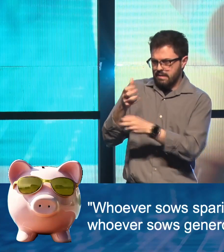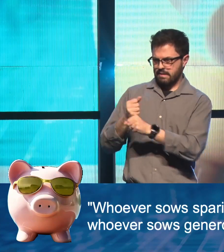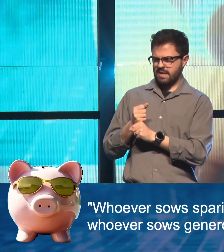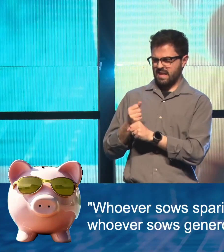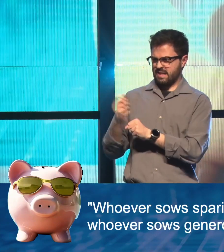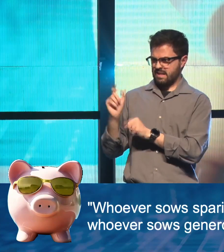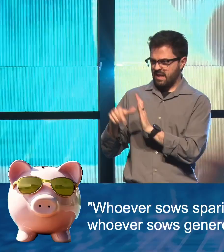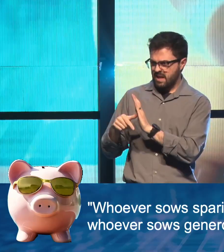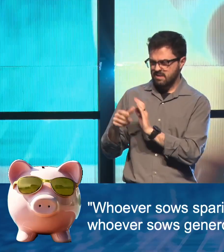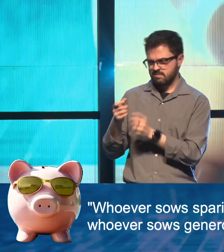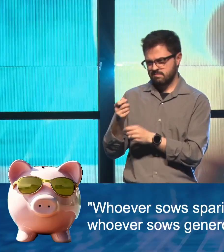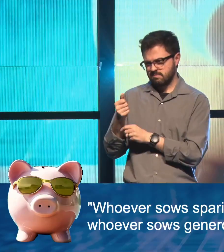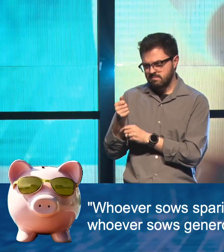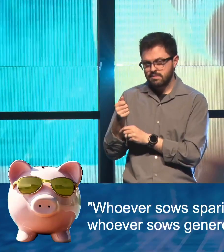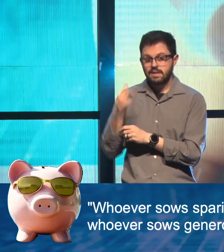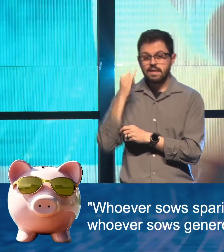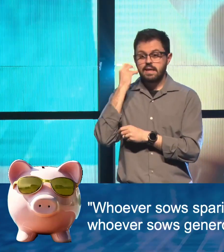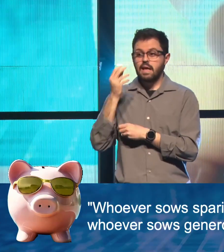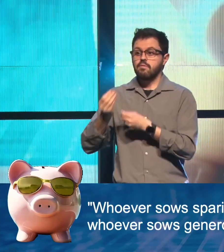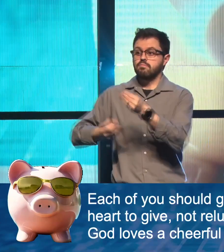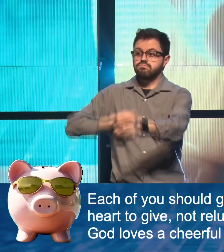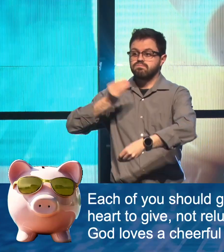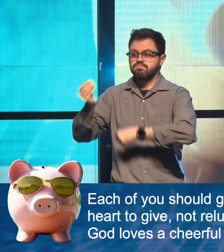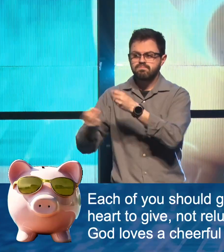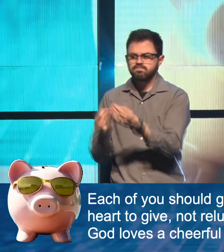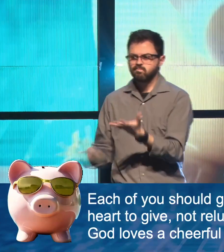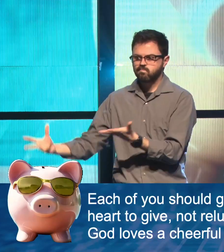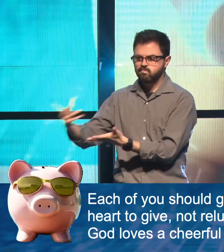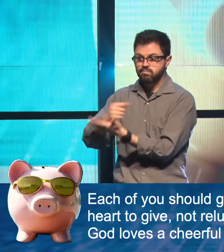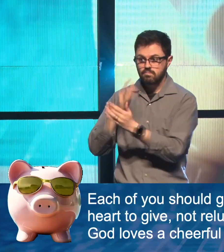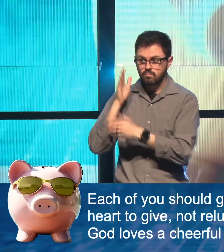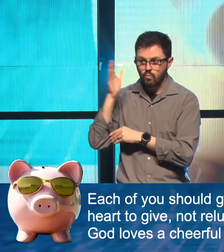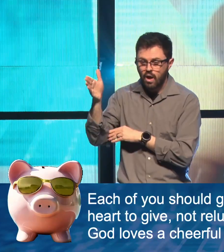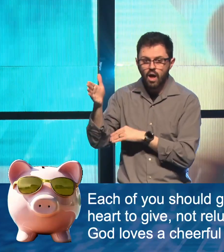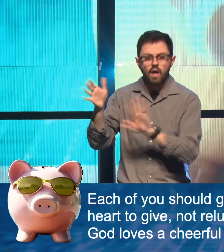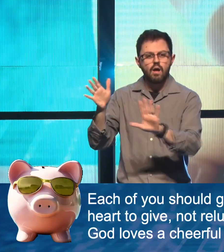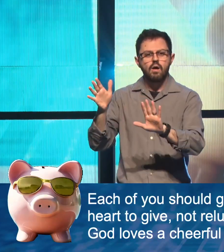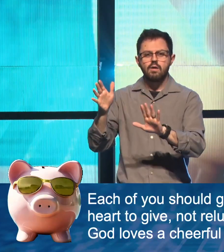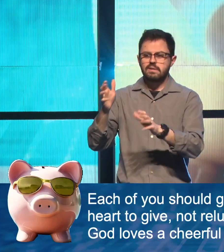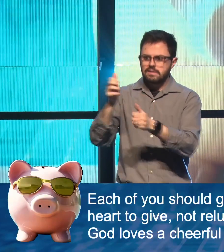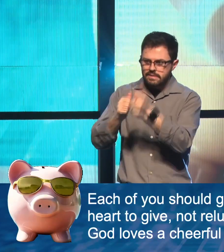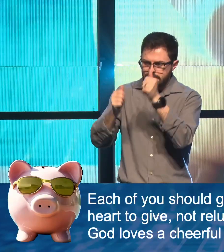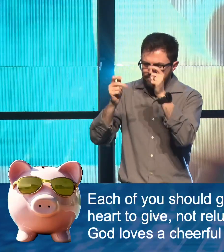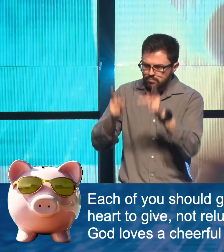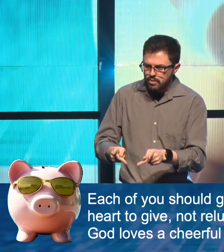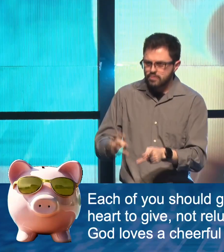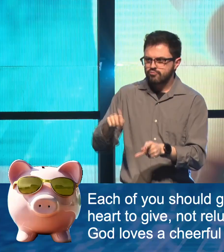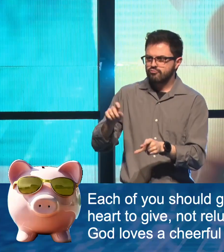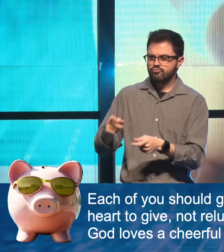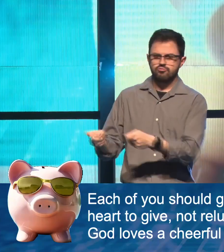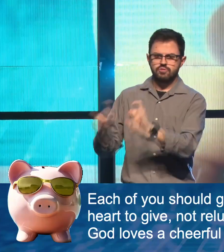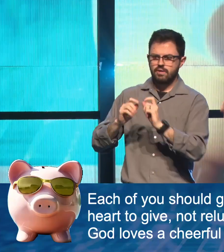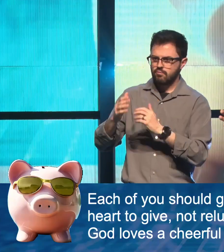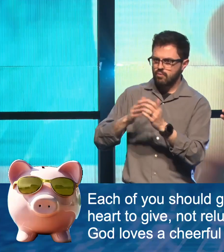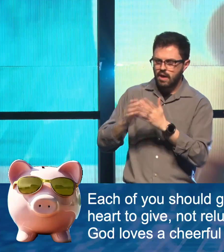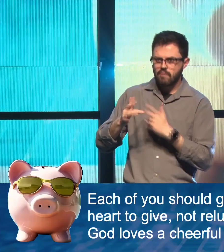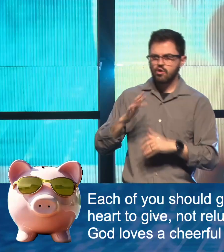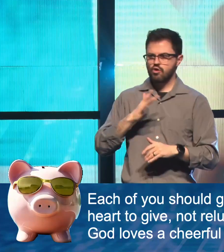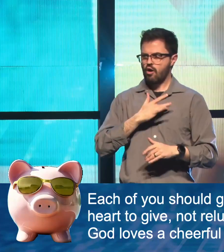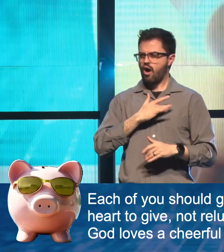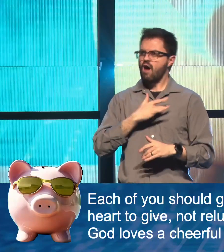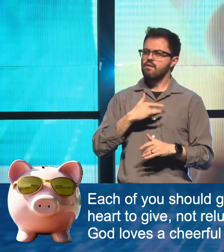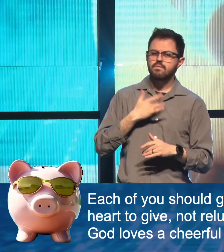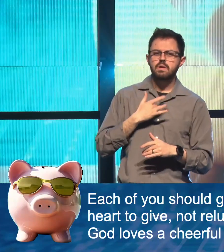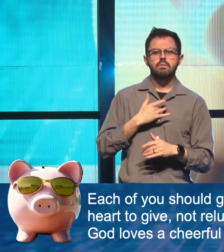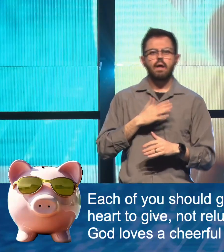reap generously. Now, each of you should give what you have decided in your heart to give, not reluctantly